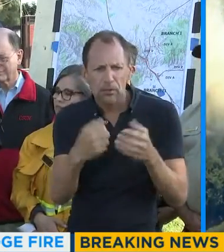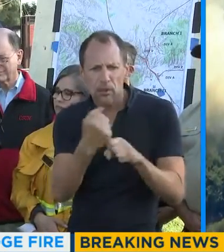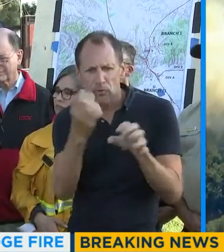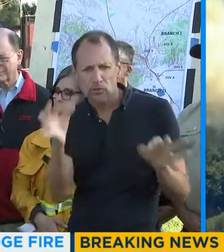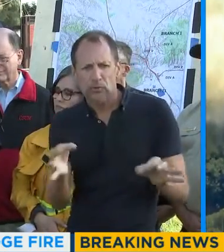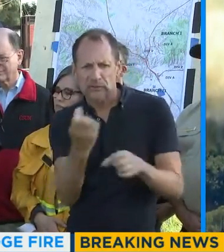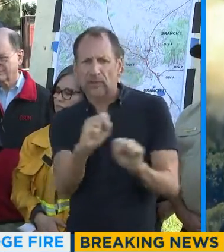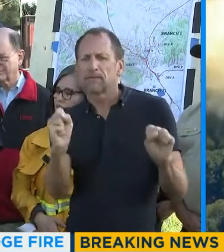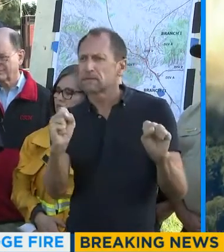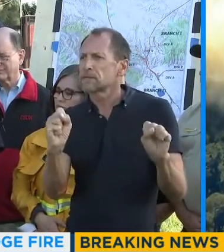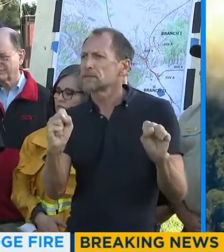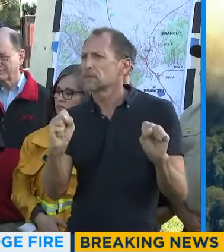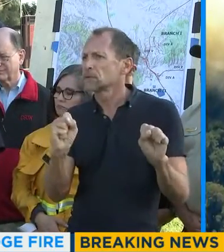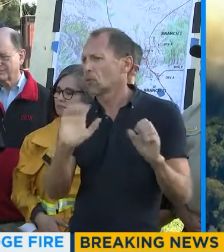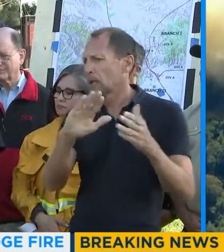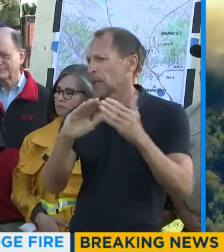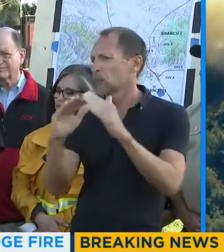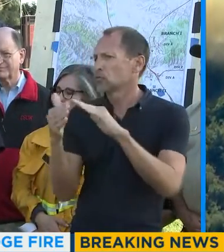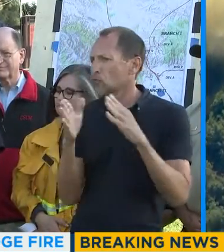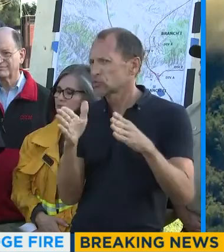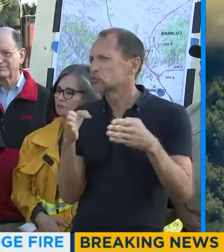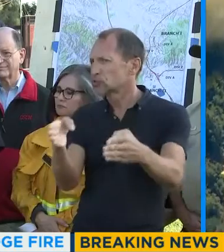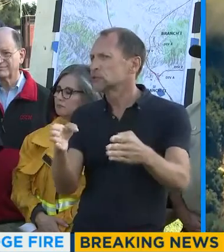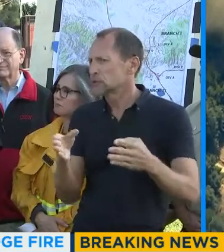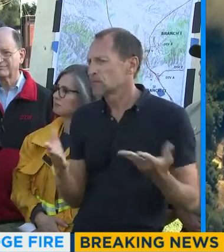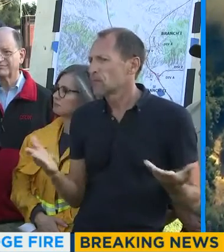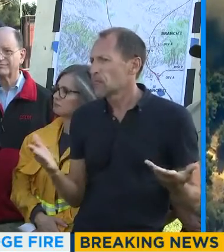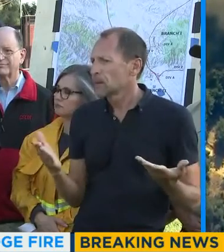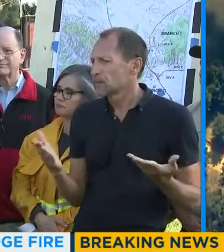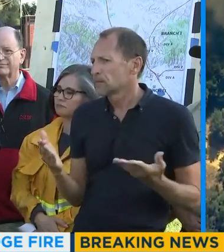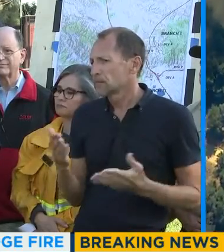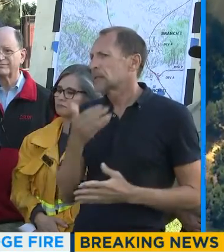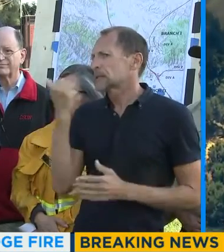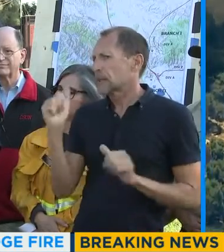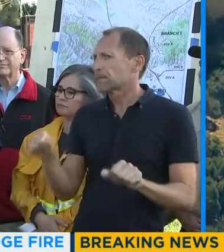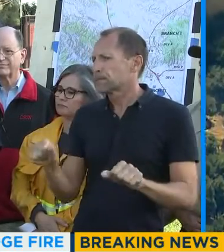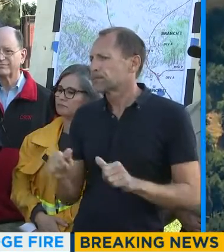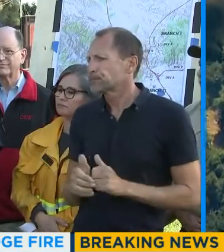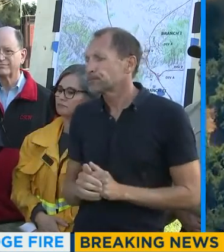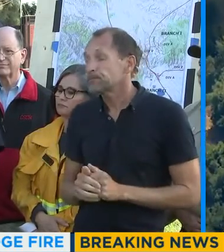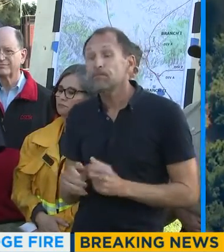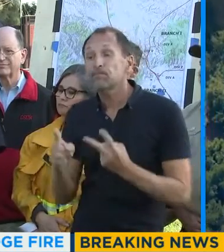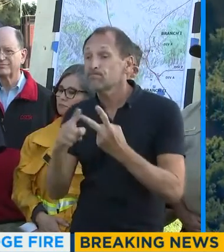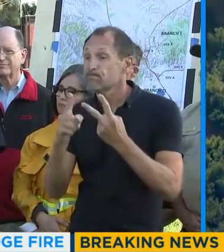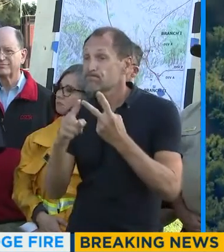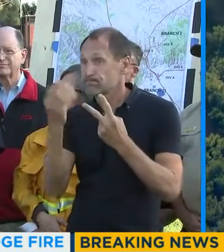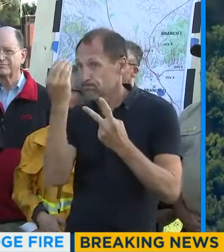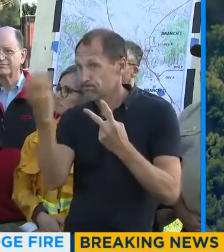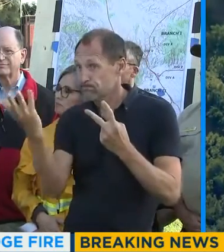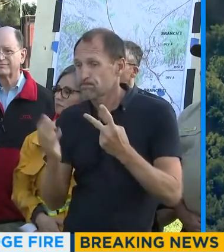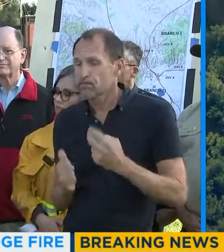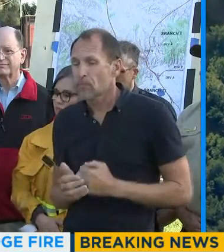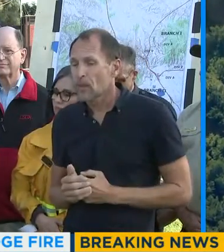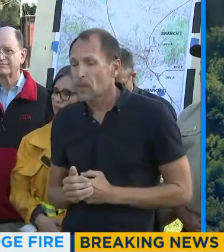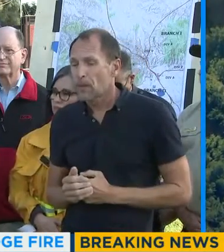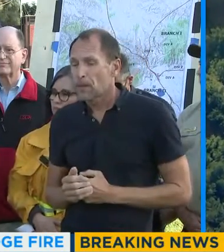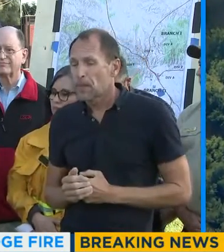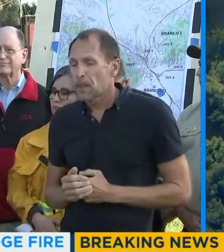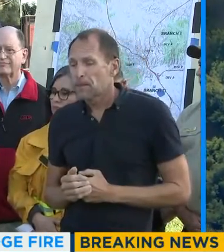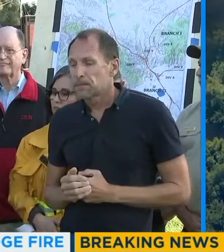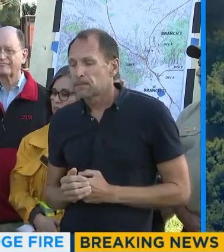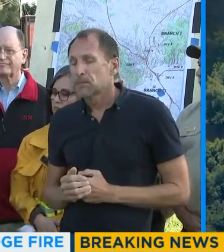able to repopulate this community quickly and effectively. Secondly, recognizing that